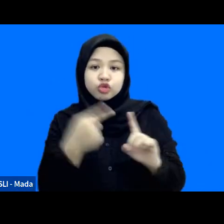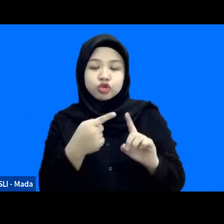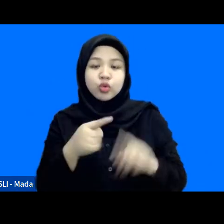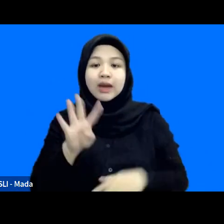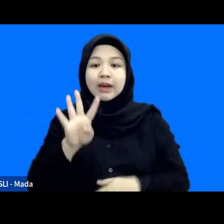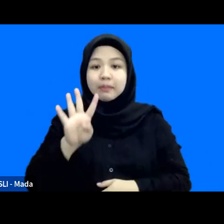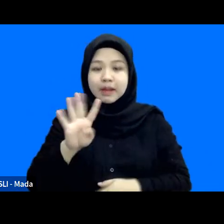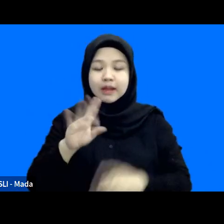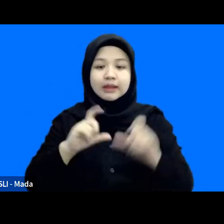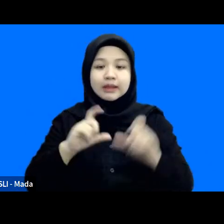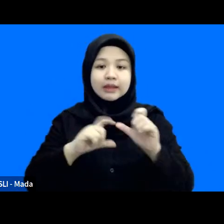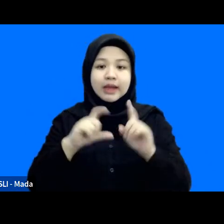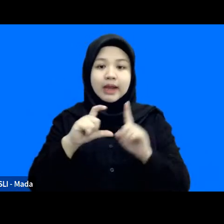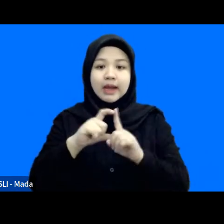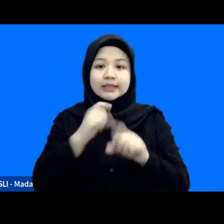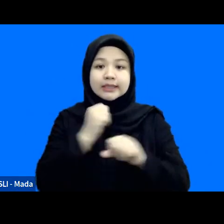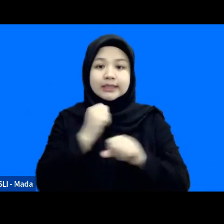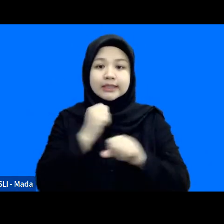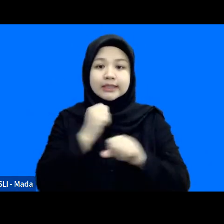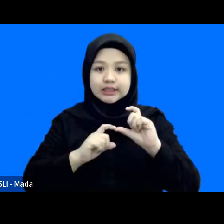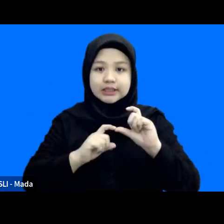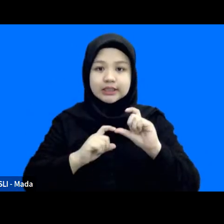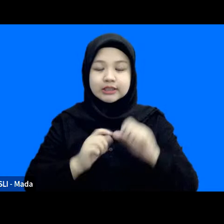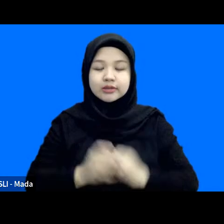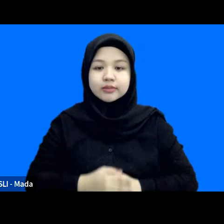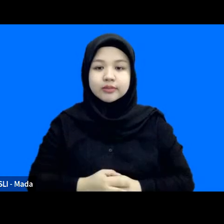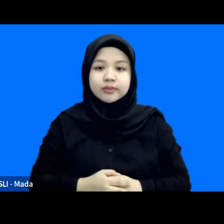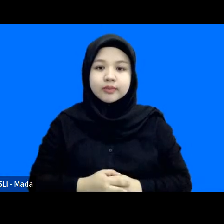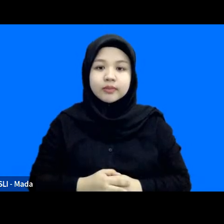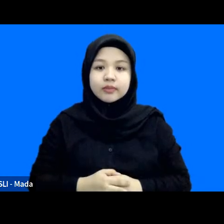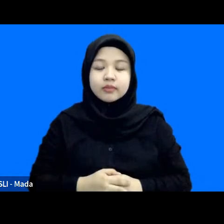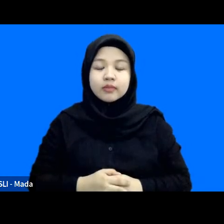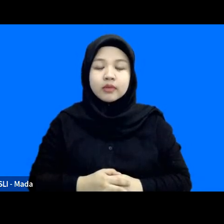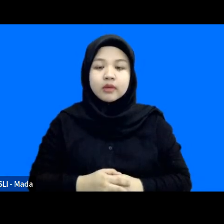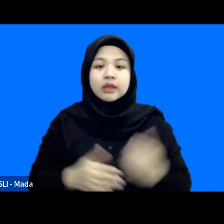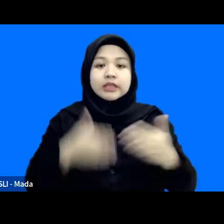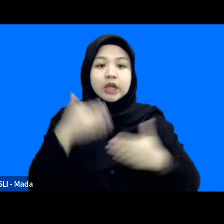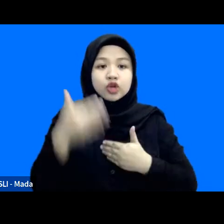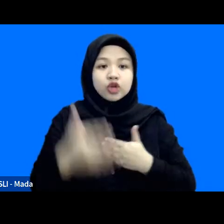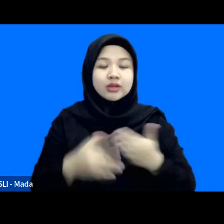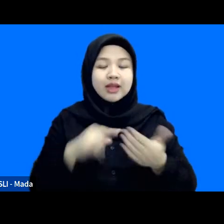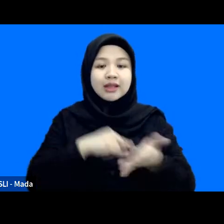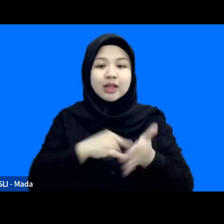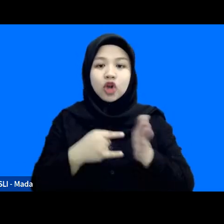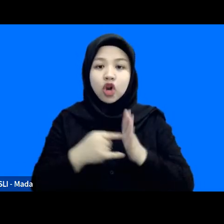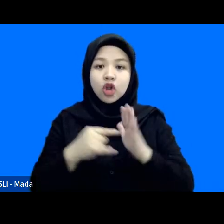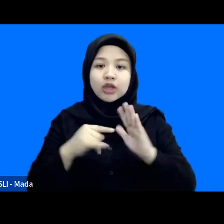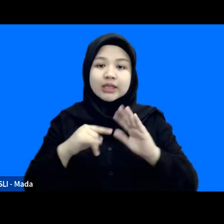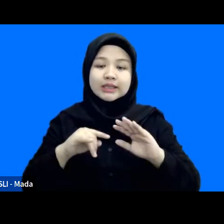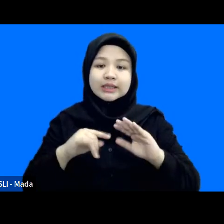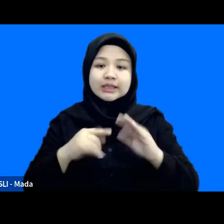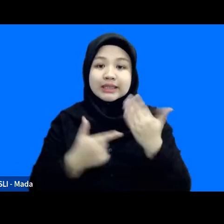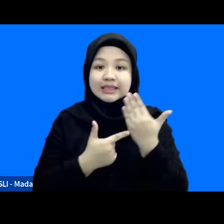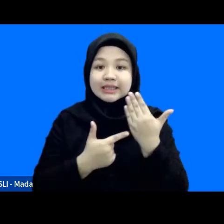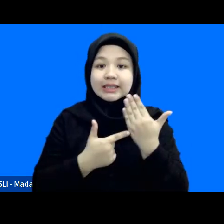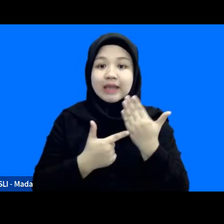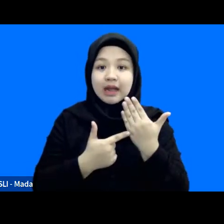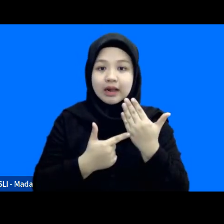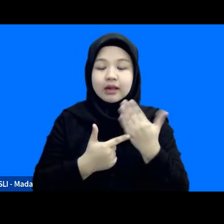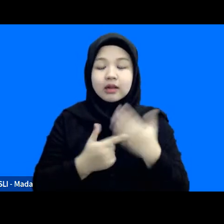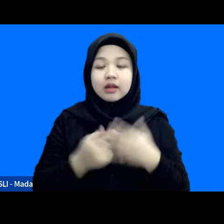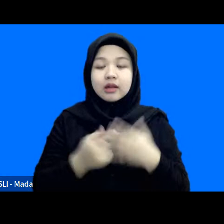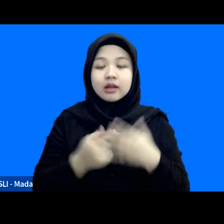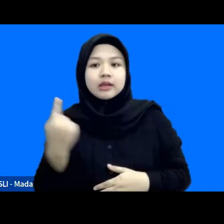digital technologies in education. It is indeed our objective to discuss and bring out solutions to the problems of access, quality, and